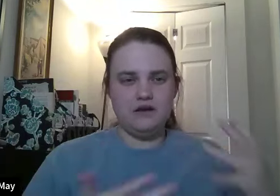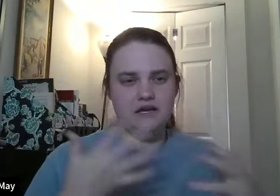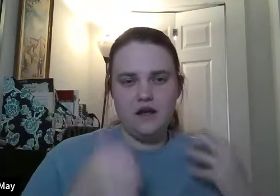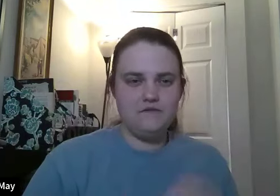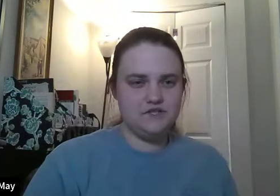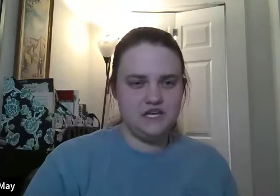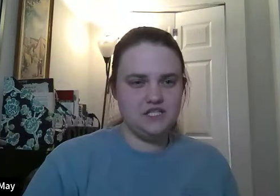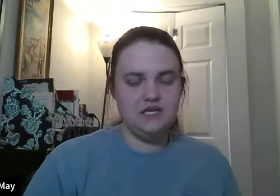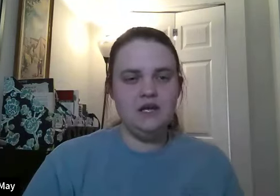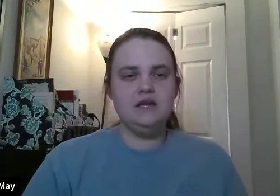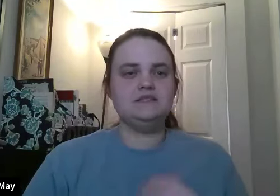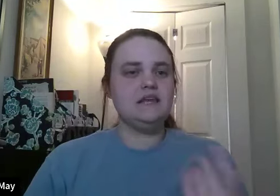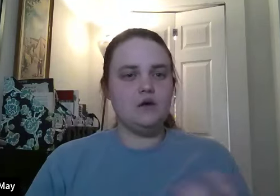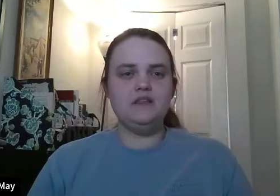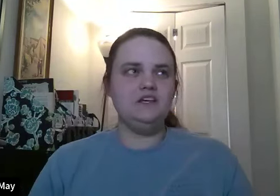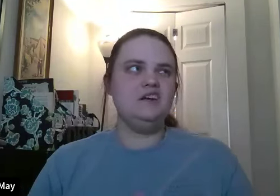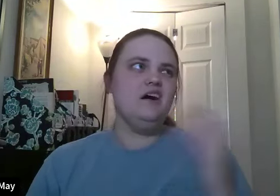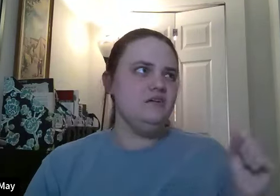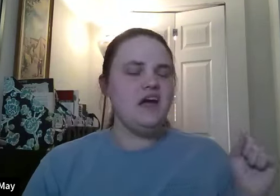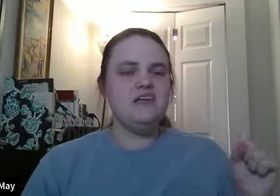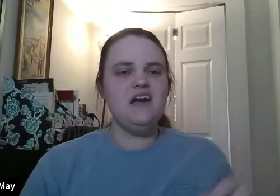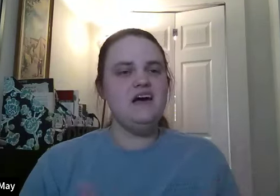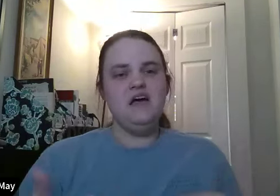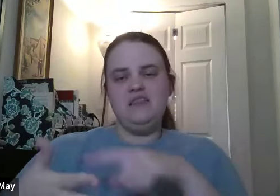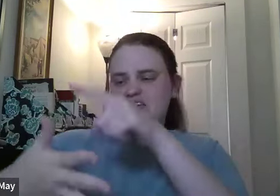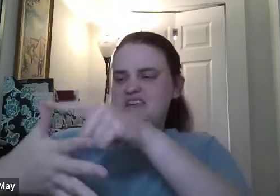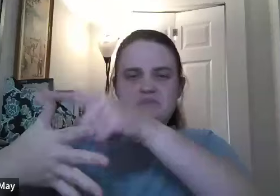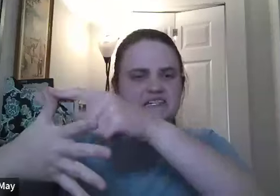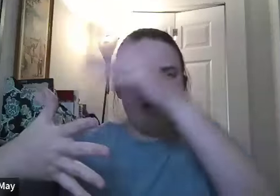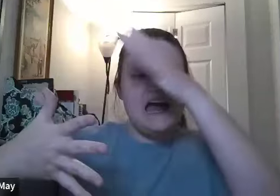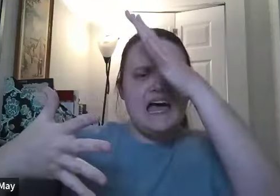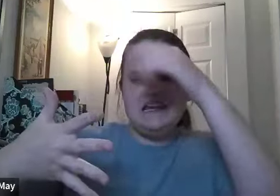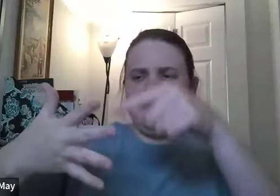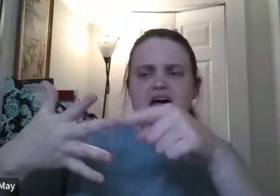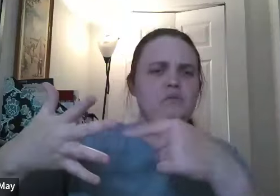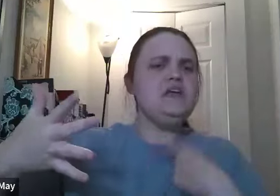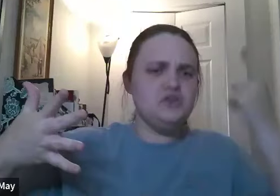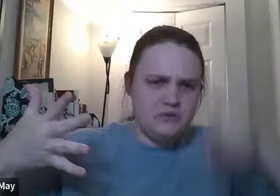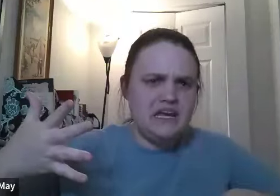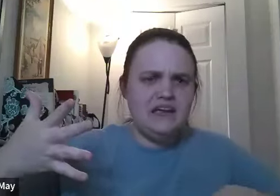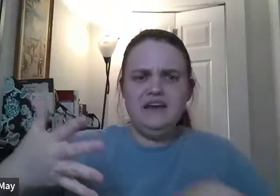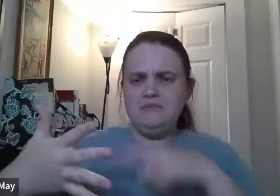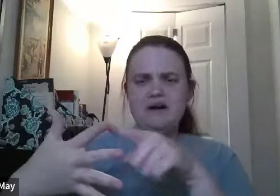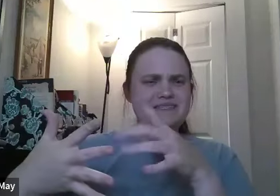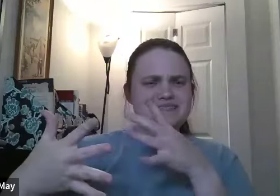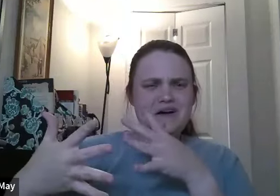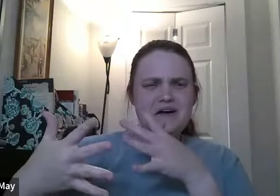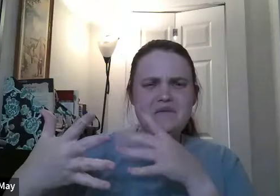talking in conversation, because then I'll be like, oh yeah, like my dad and we agreed, but my mom and